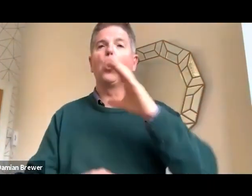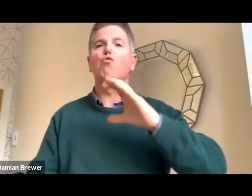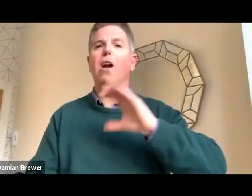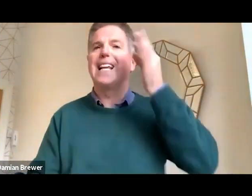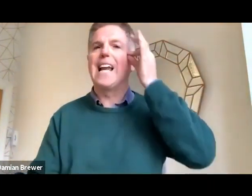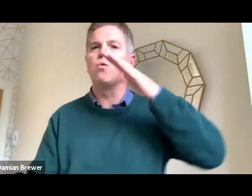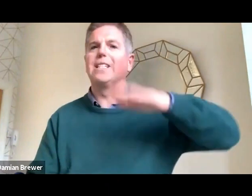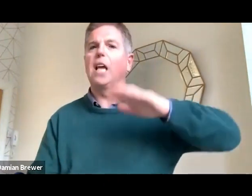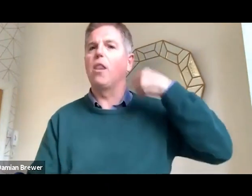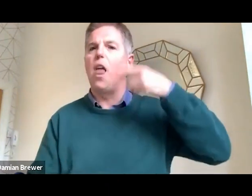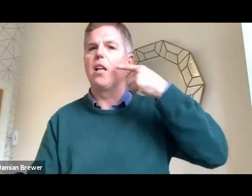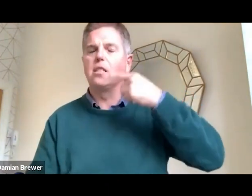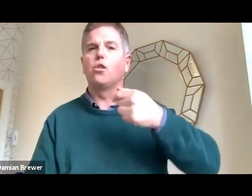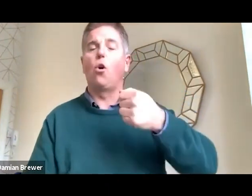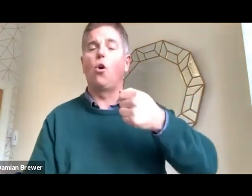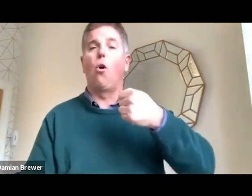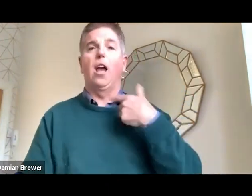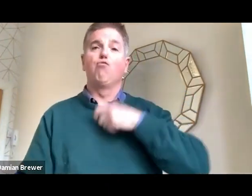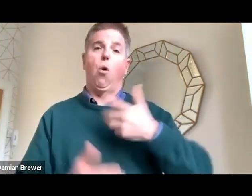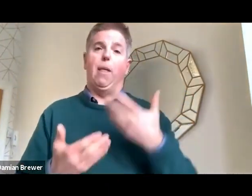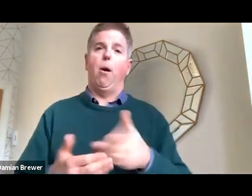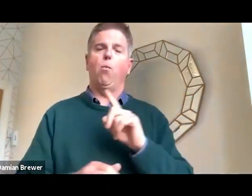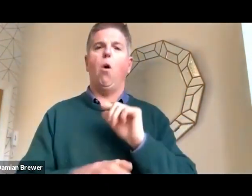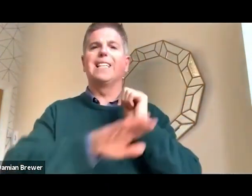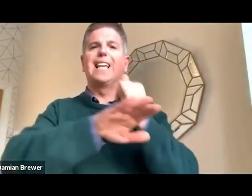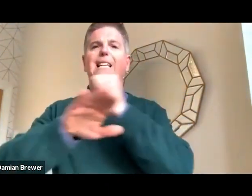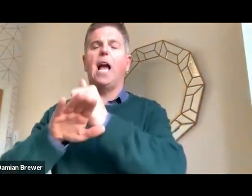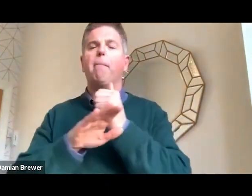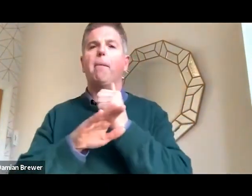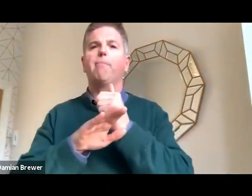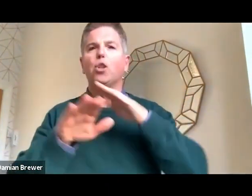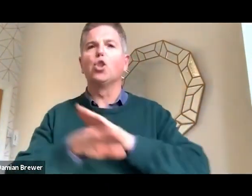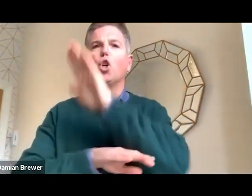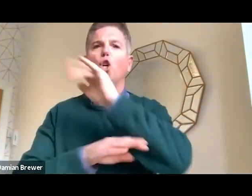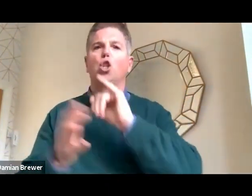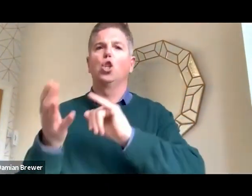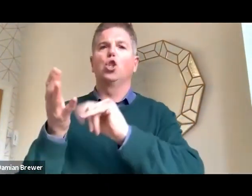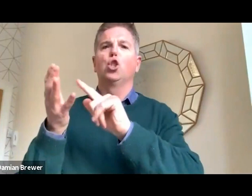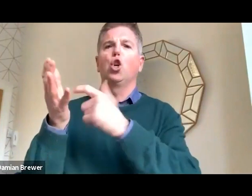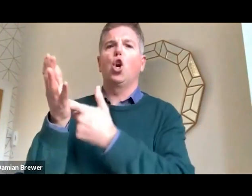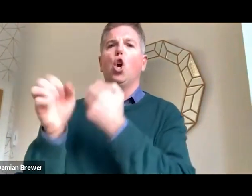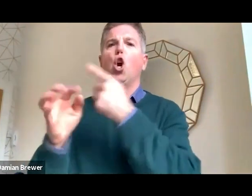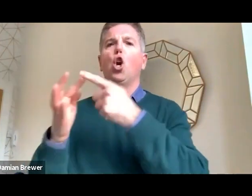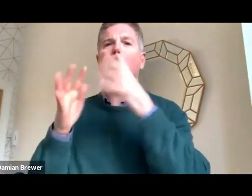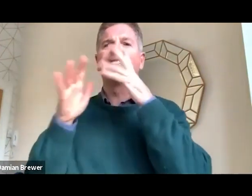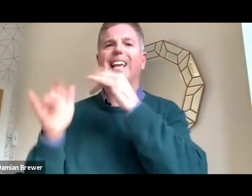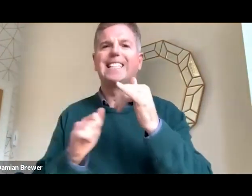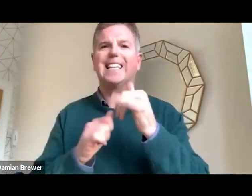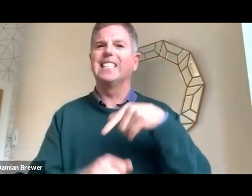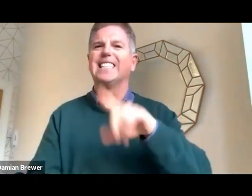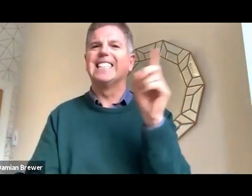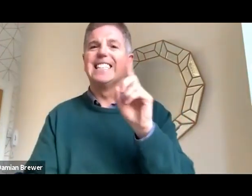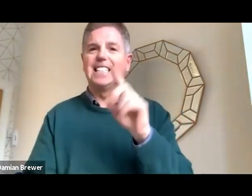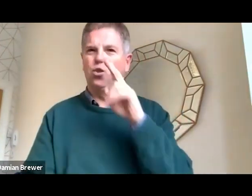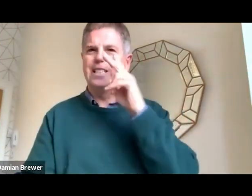health. I work for a council in South London. I've been